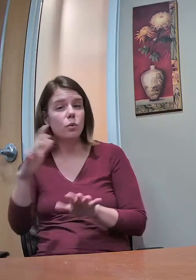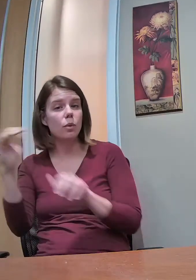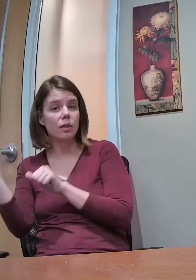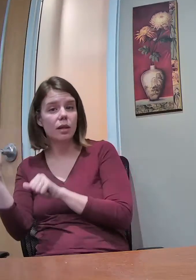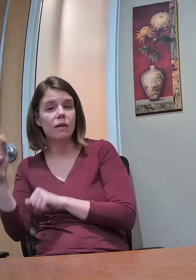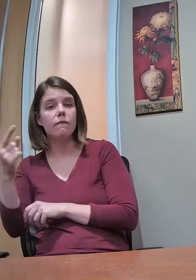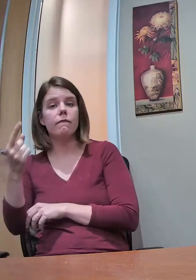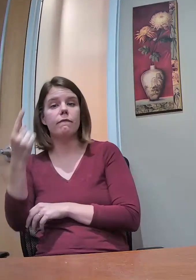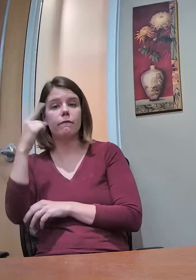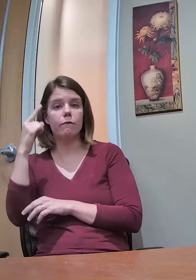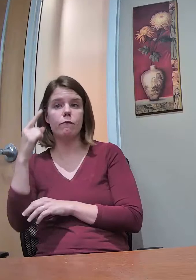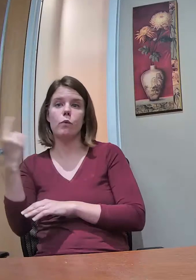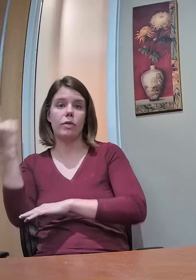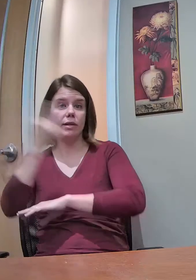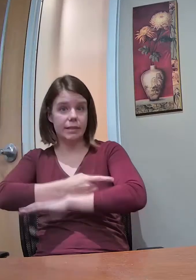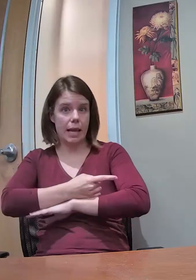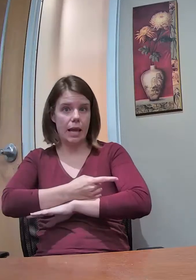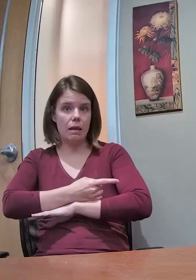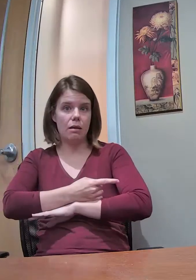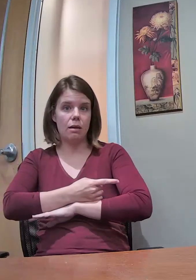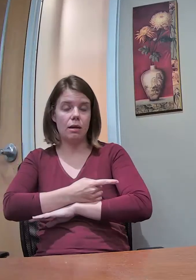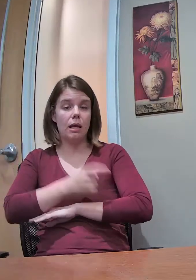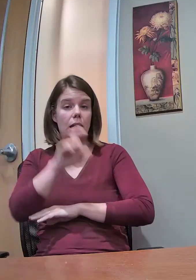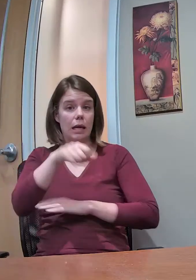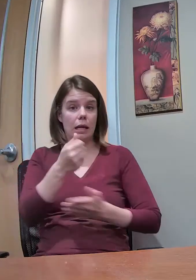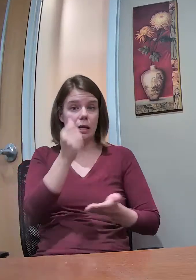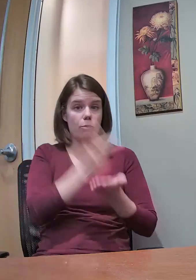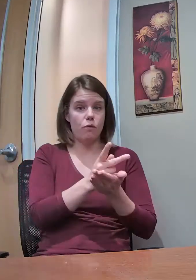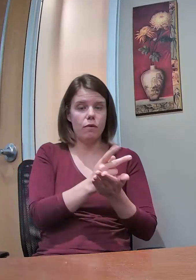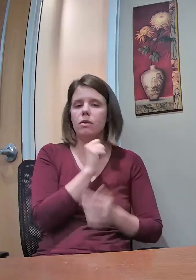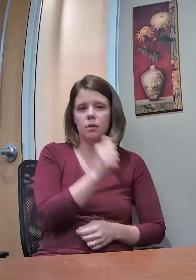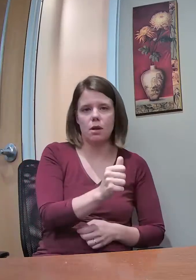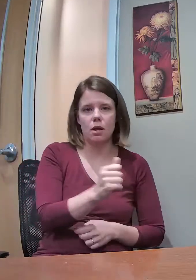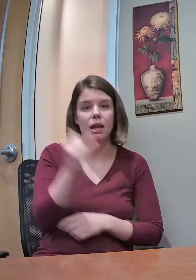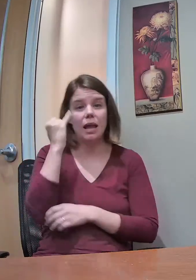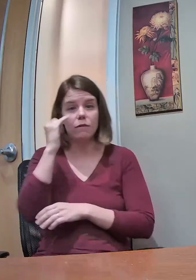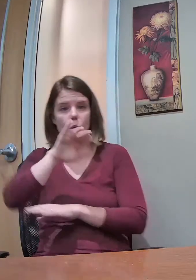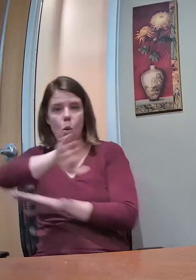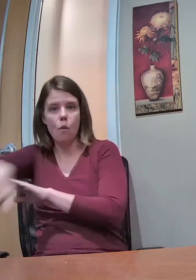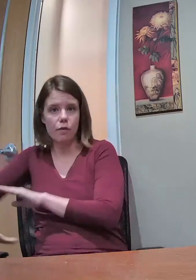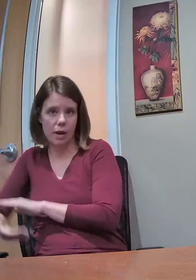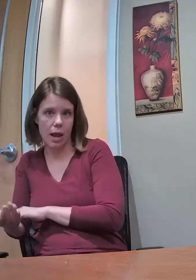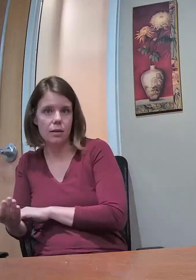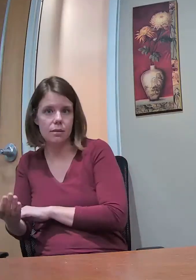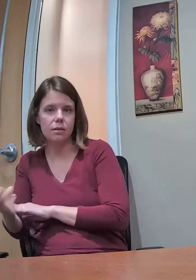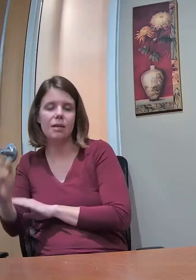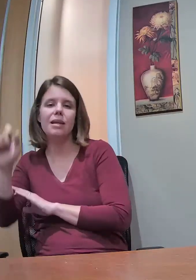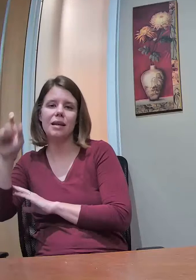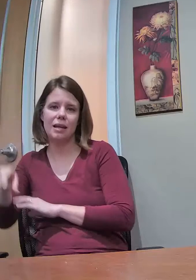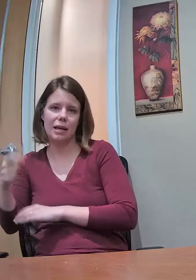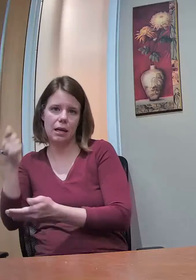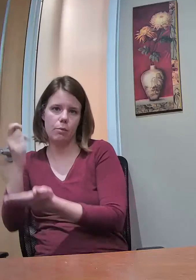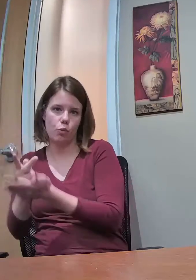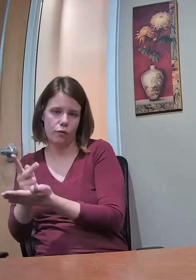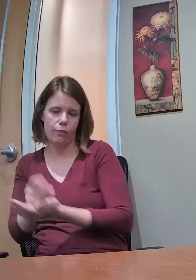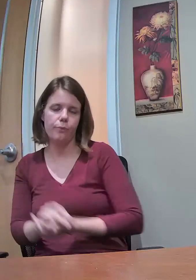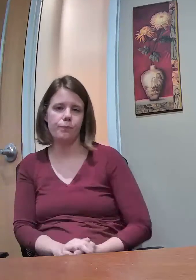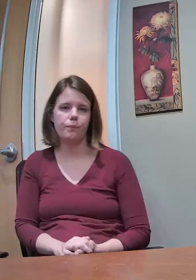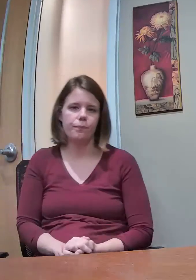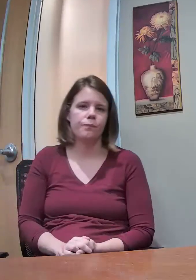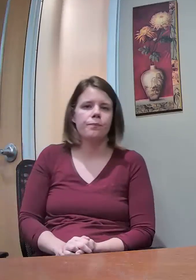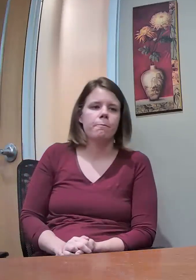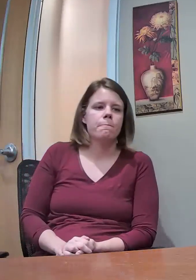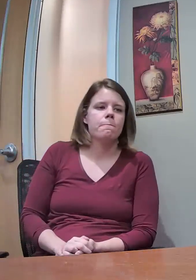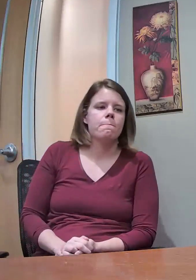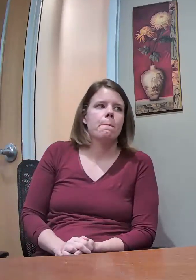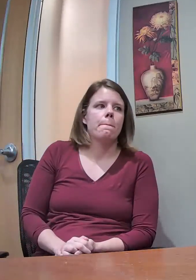home. And the approval does not need to be in writing. It can be just verbal. And I can't think of a time where, unless